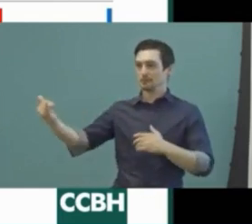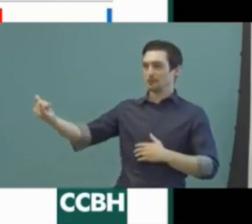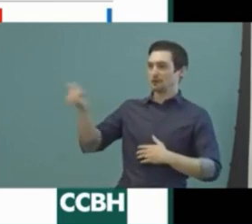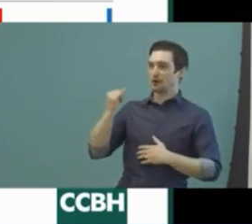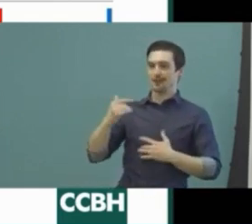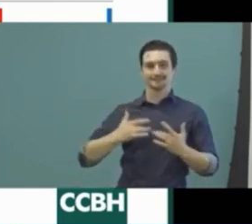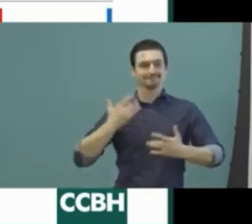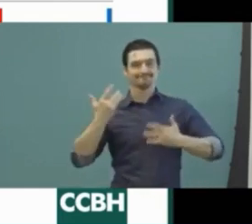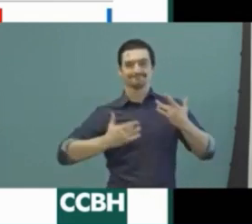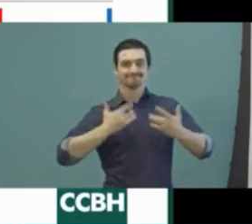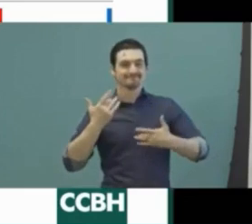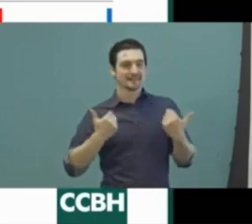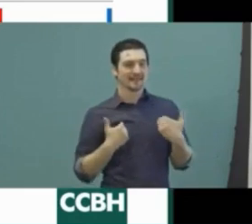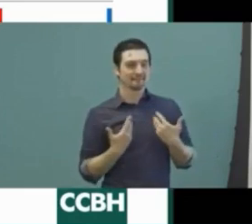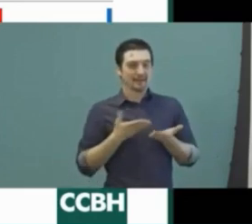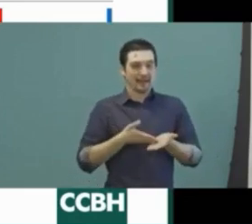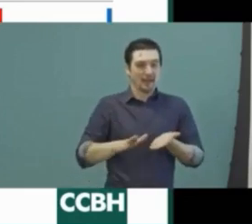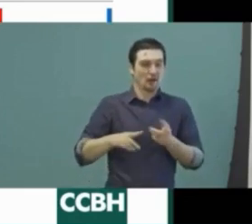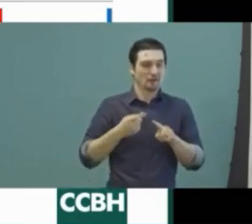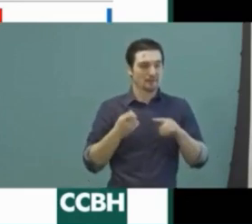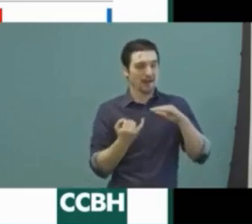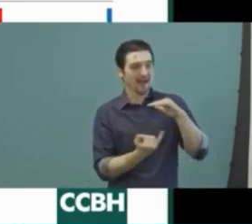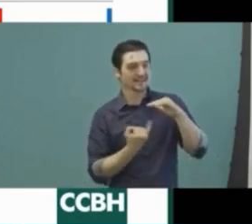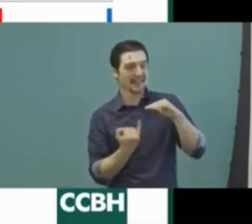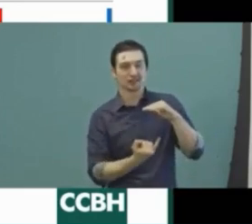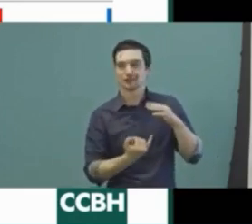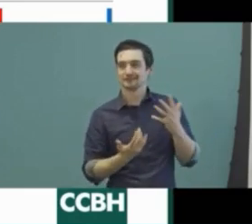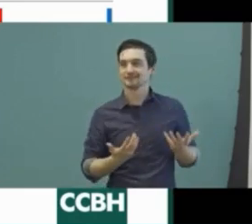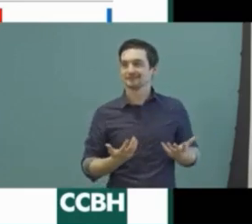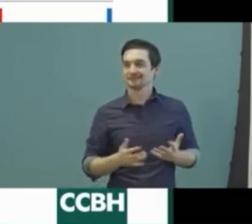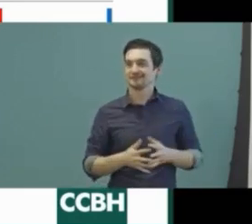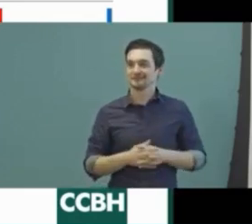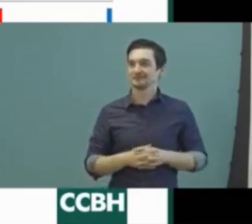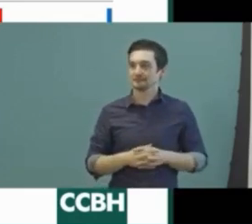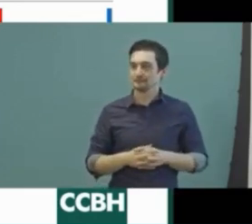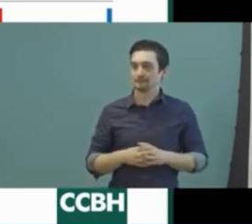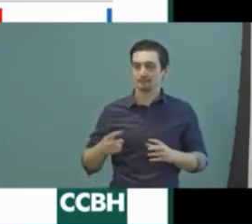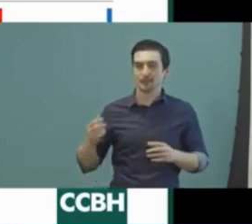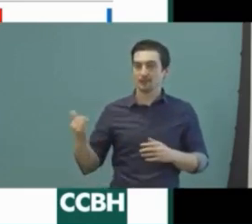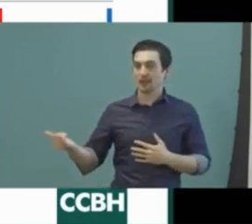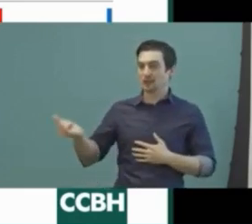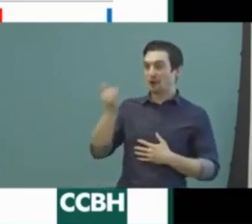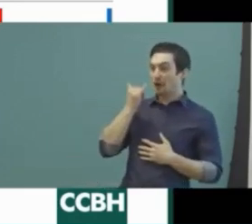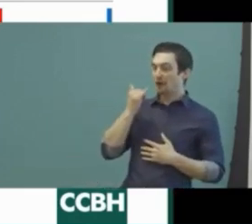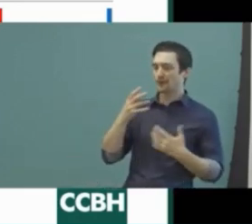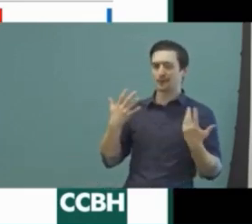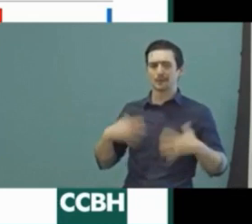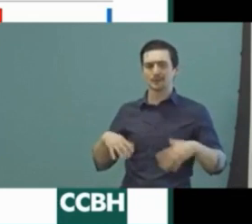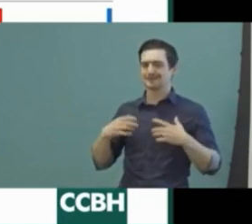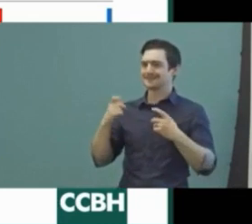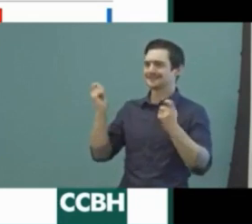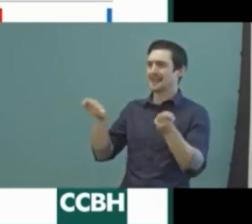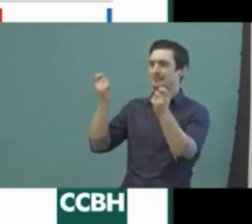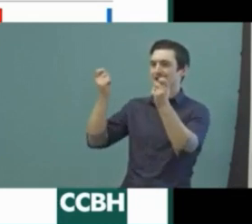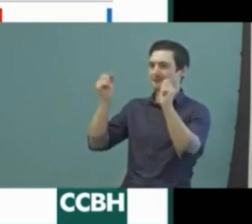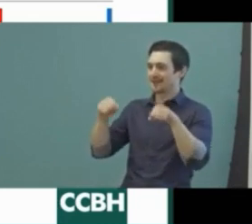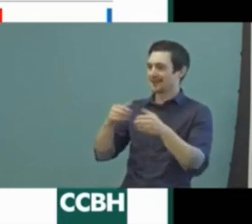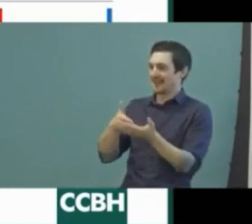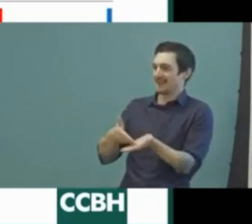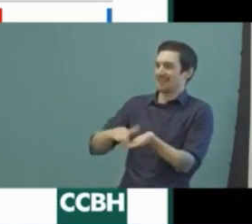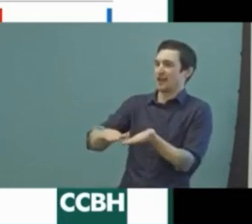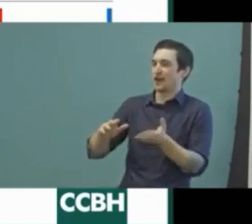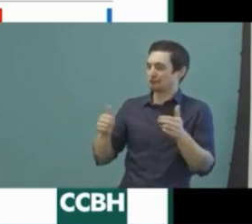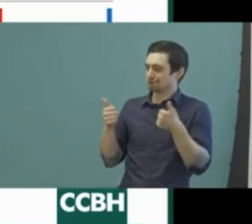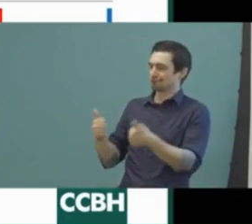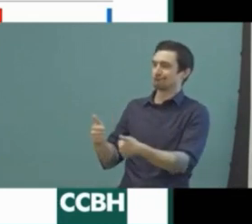be cleared from isolation. And we actually celebrate every time we get to clear someone.